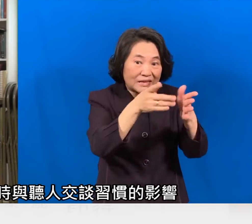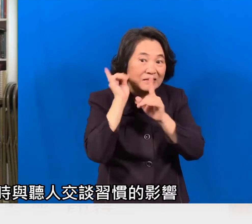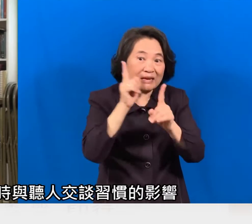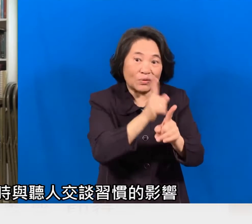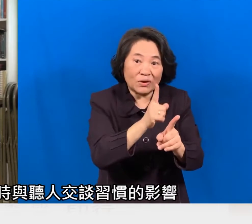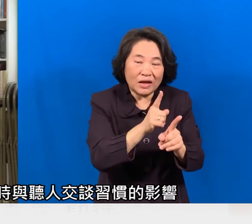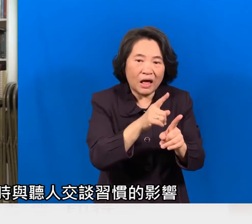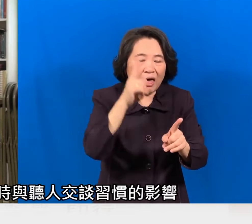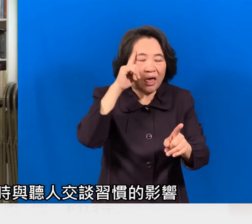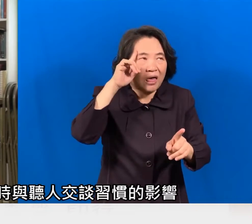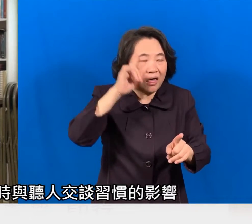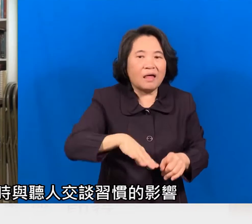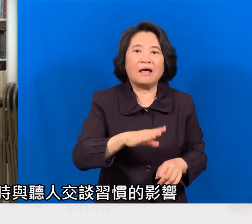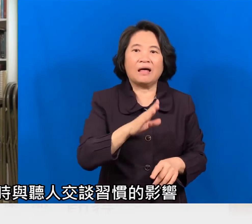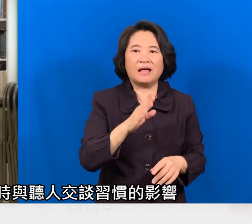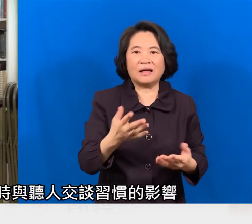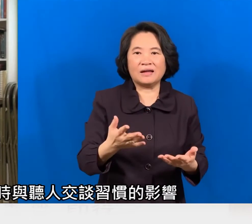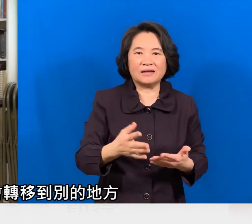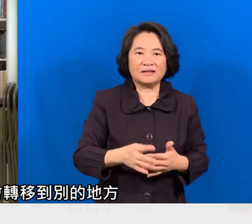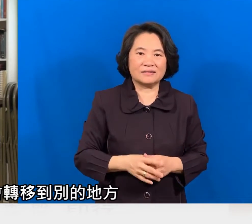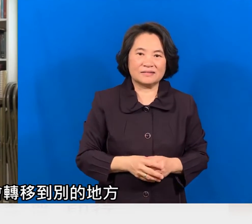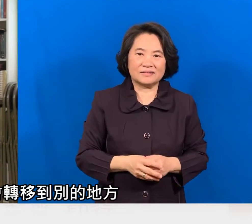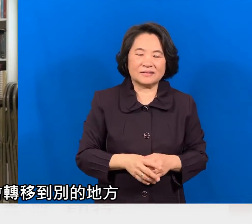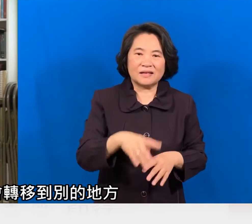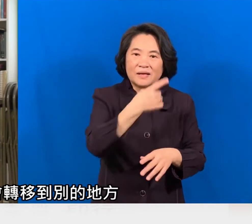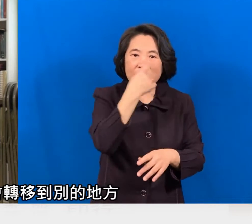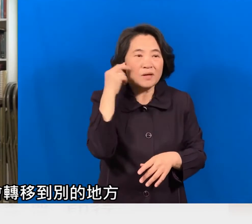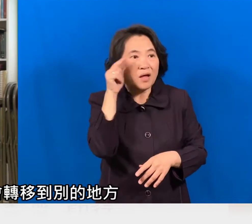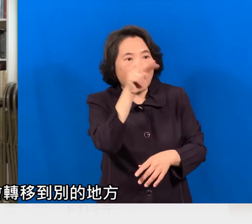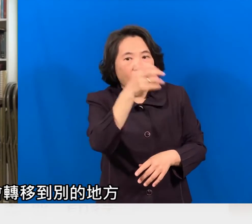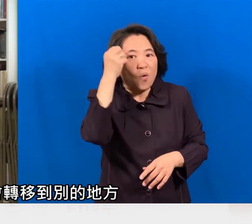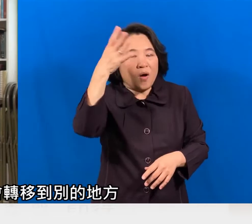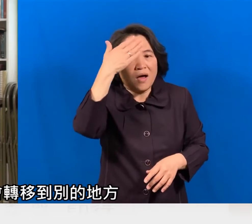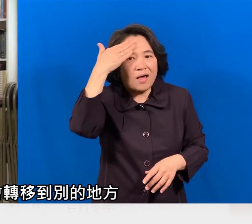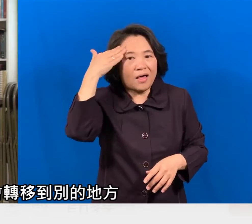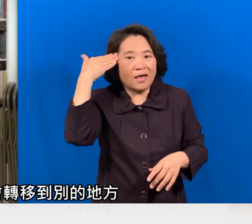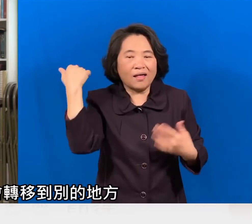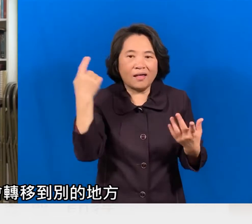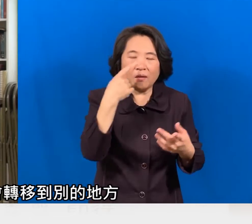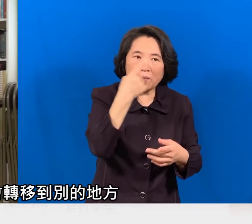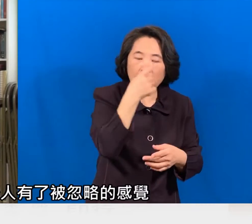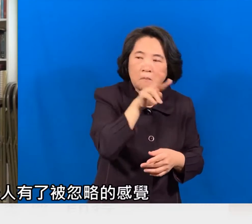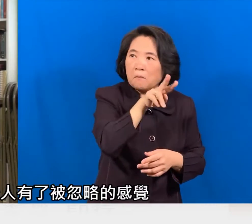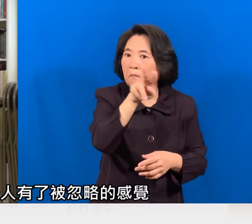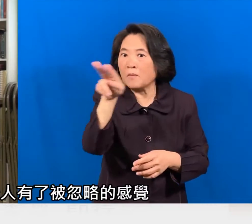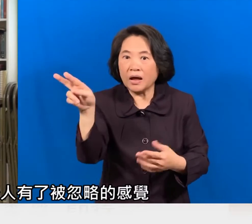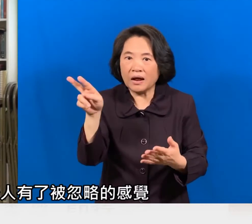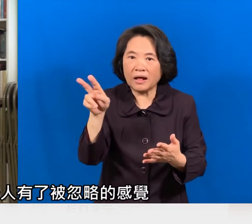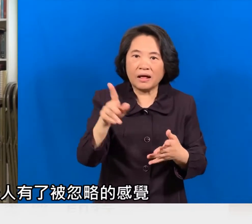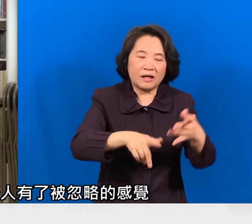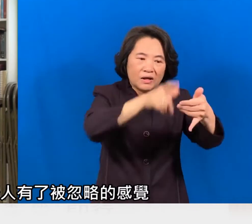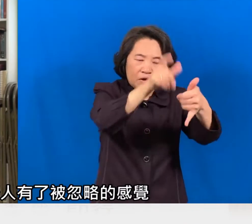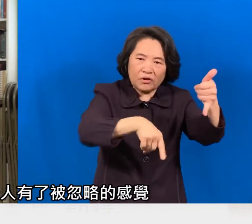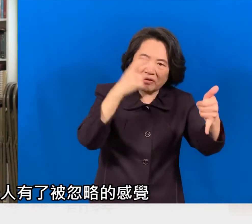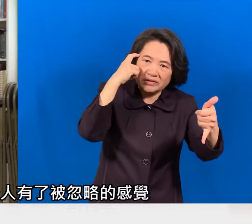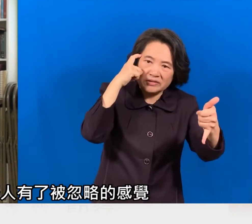his regular communication habits with hearing people and allow his eye gaze to shift to some other place, making the deaf person